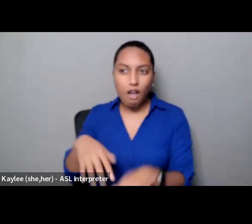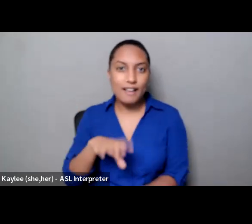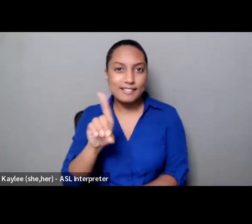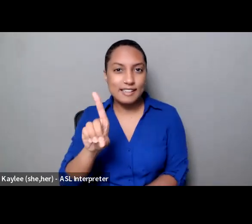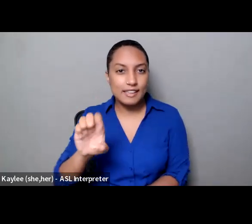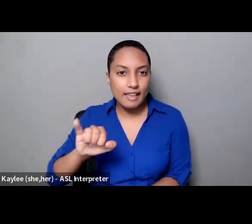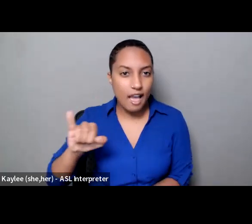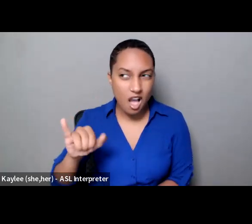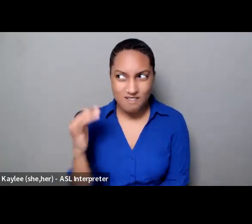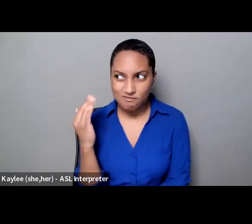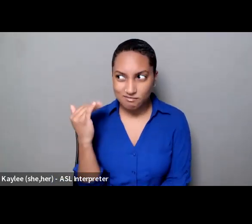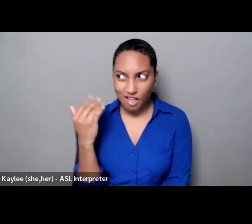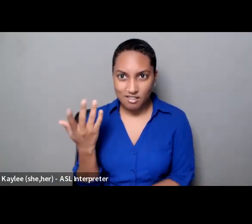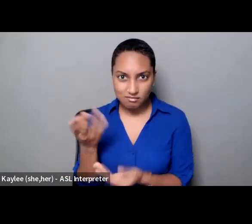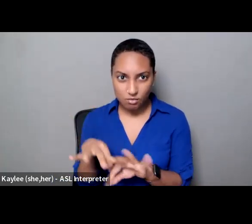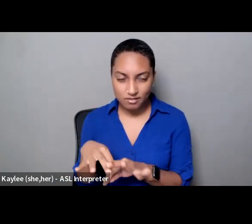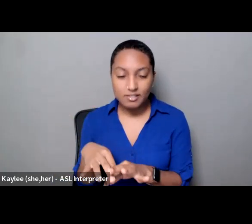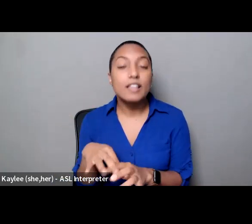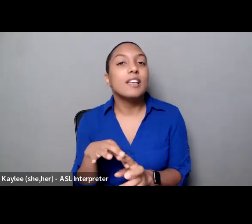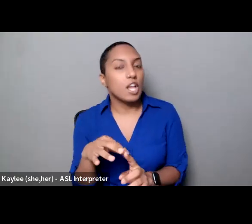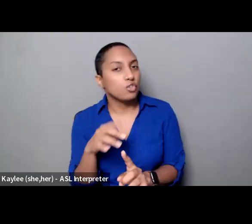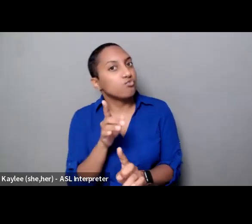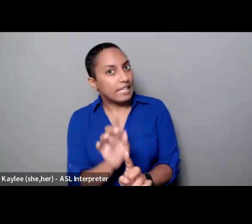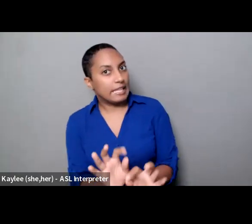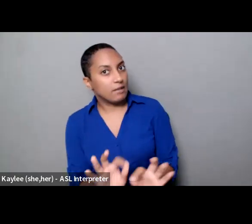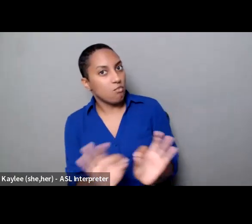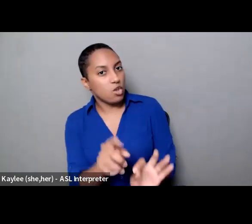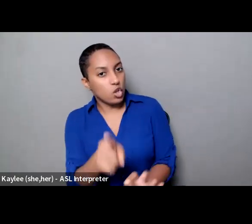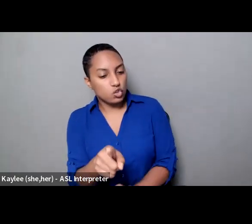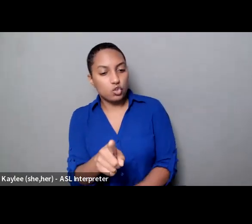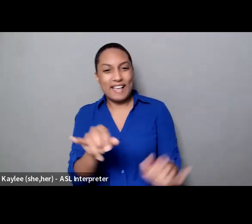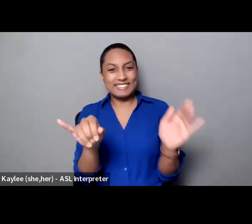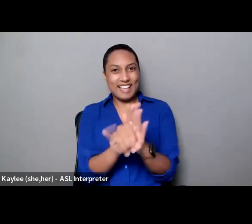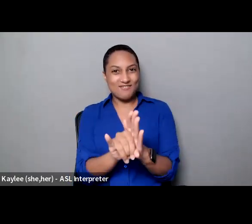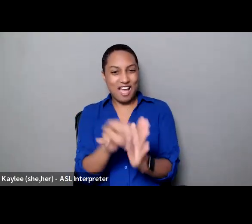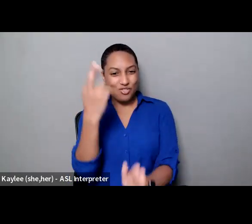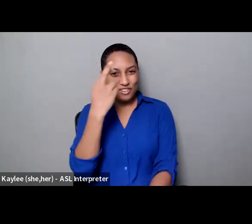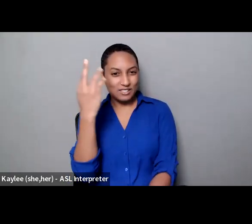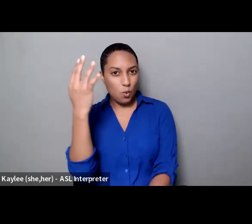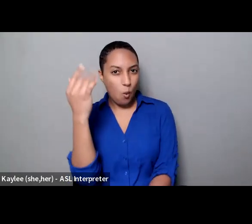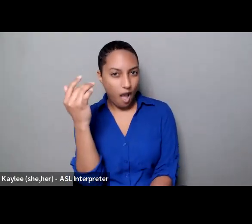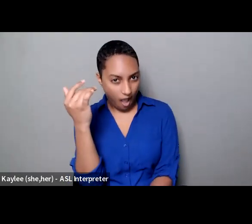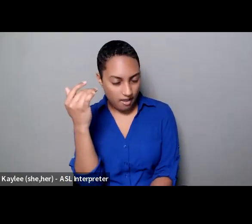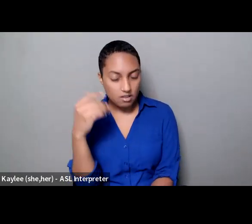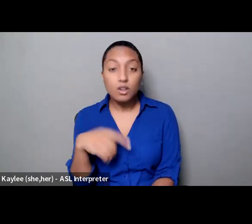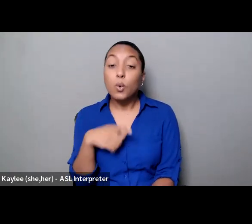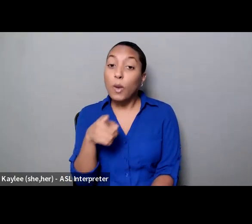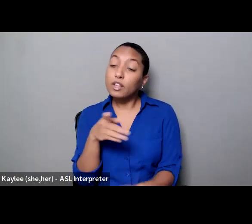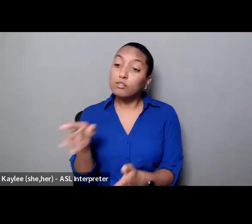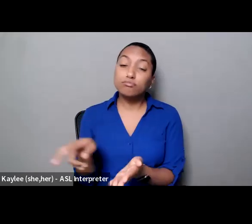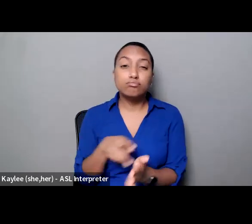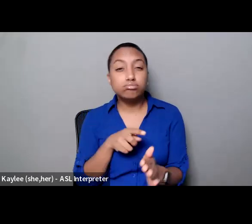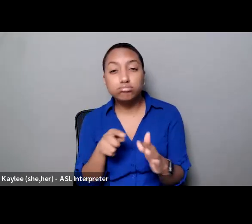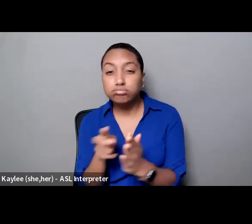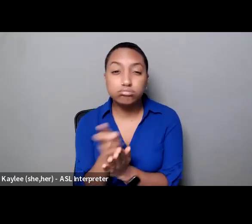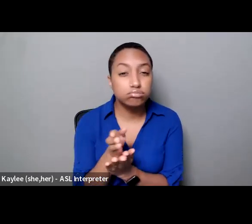it's important to know your why, because as you go through this journey, what you will find is there are going to be some resistance, there's going